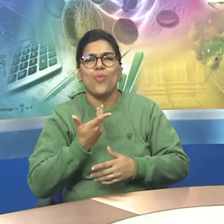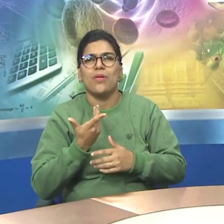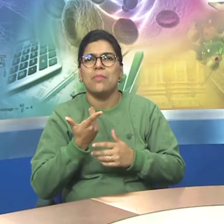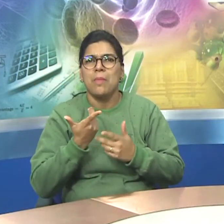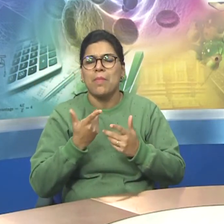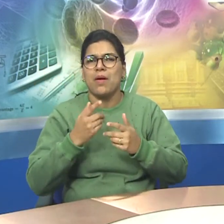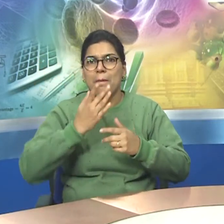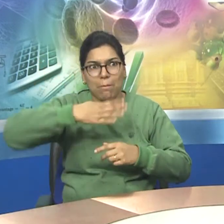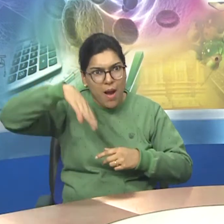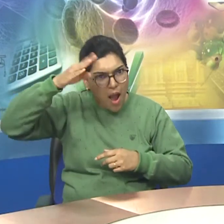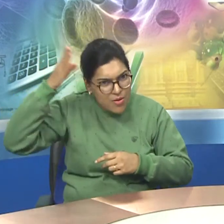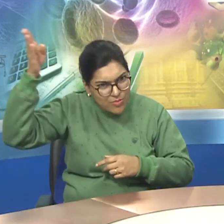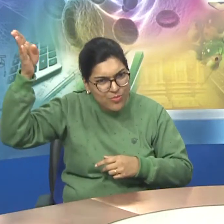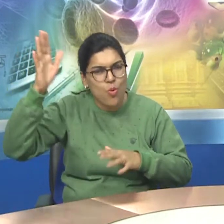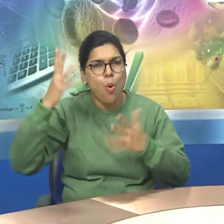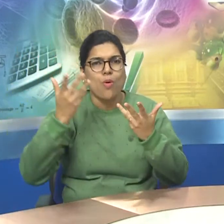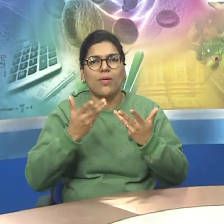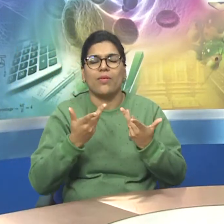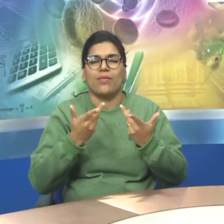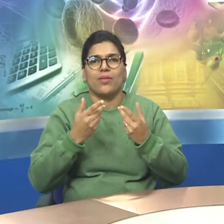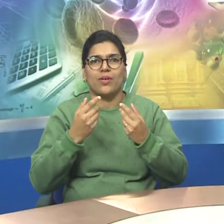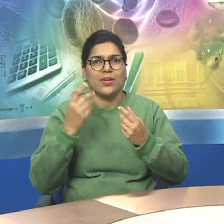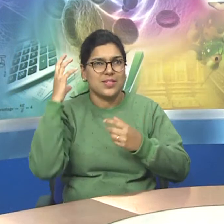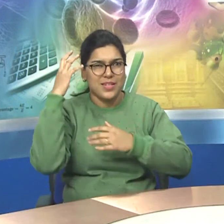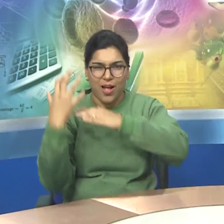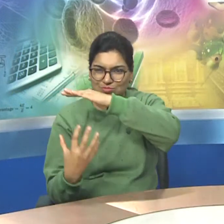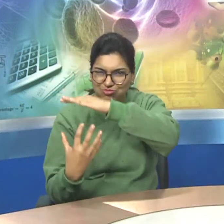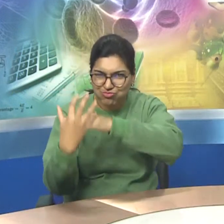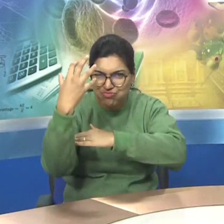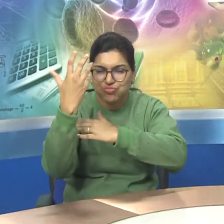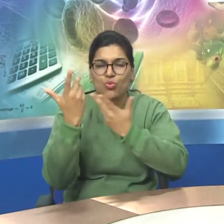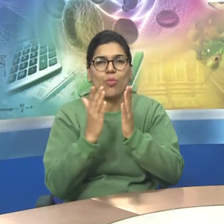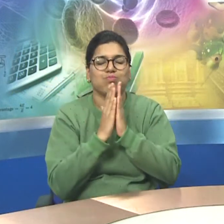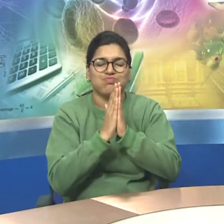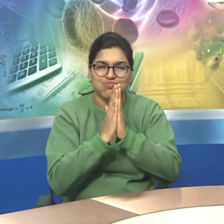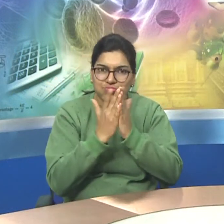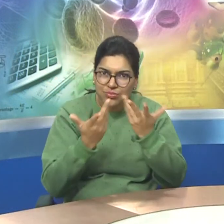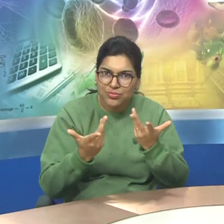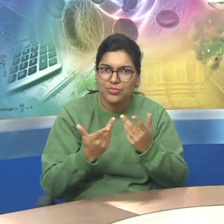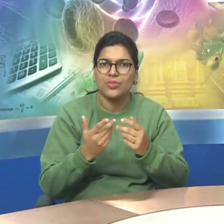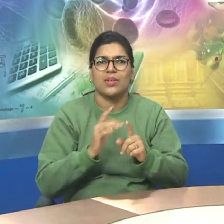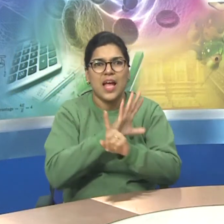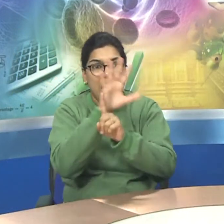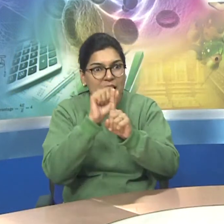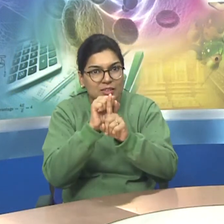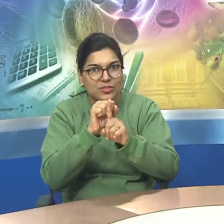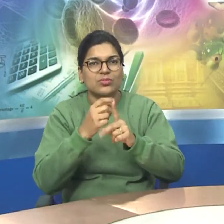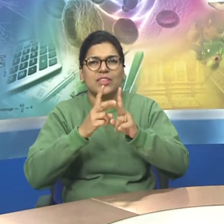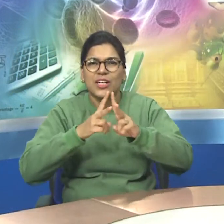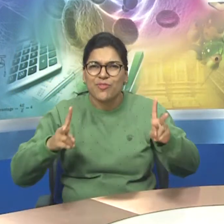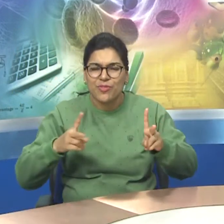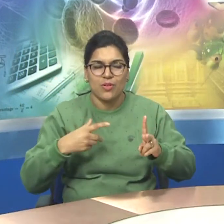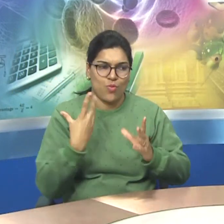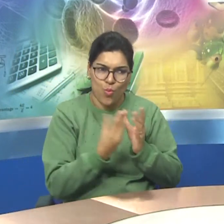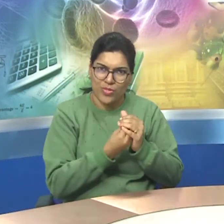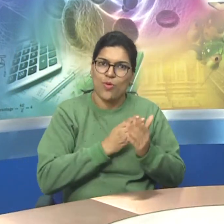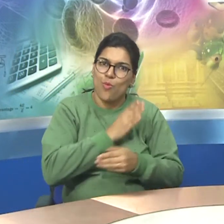your friends, you can go out to any mountain or any hill, any temple, any